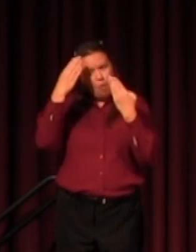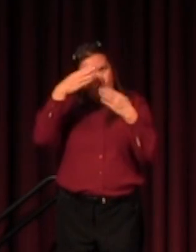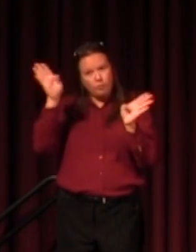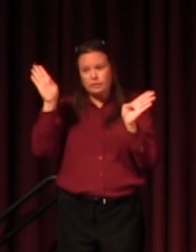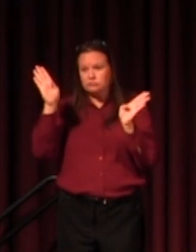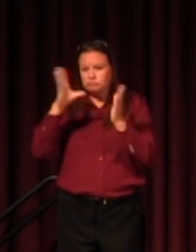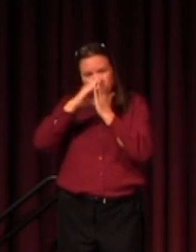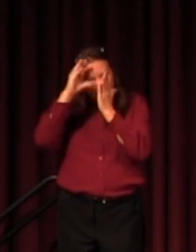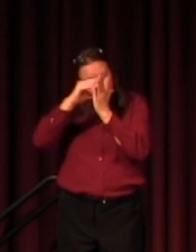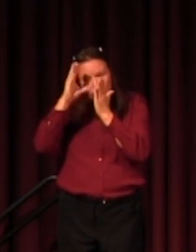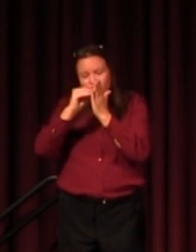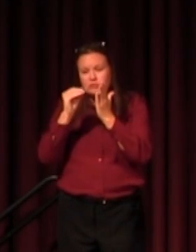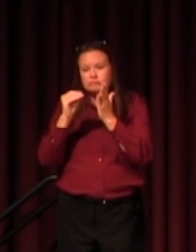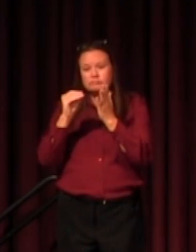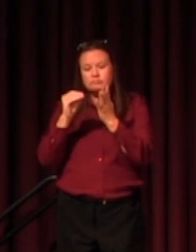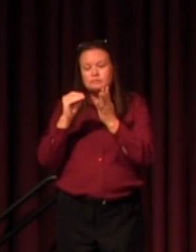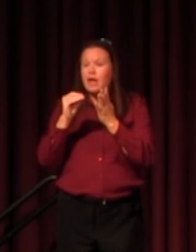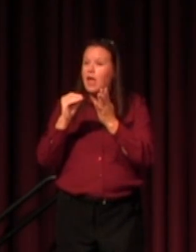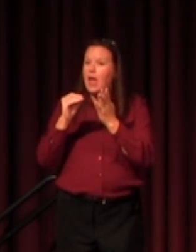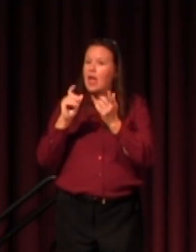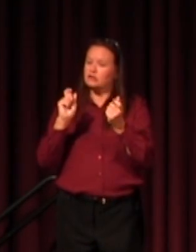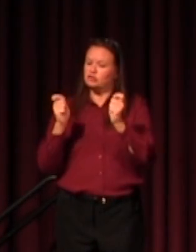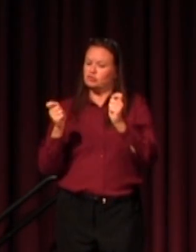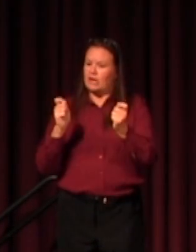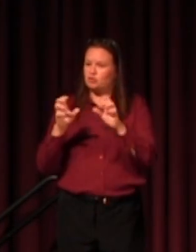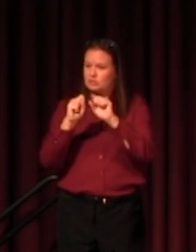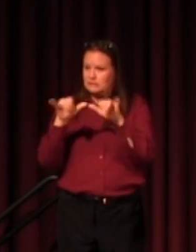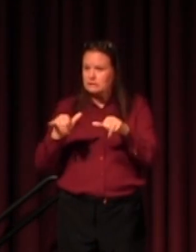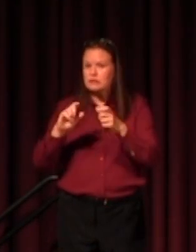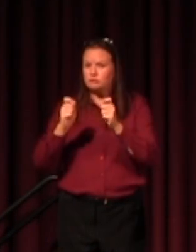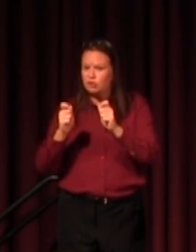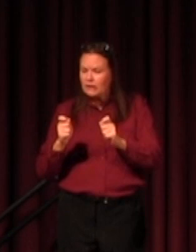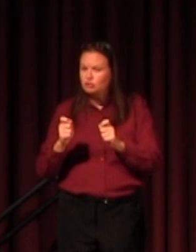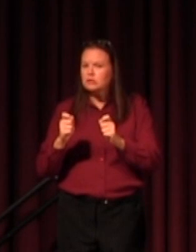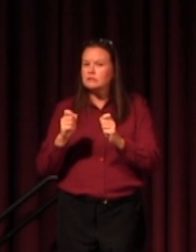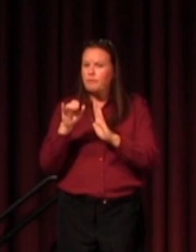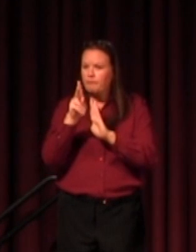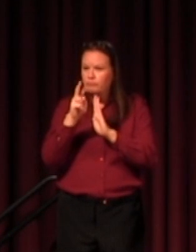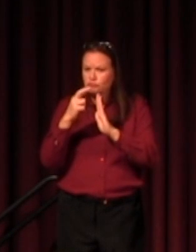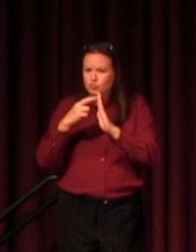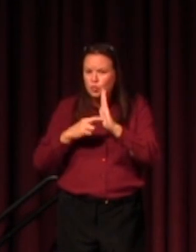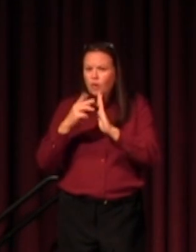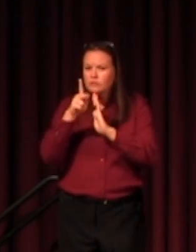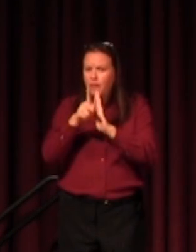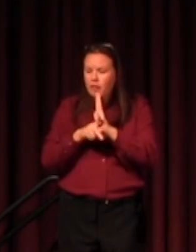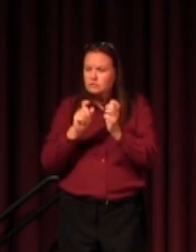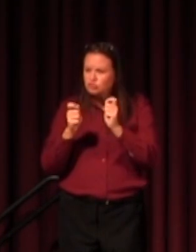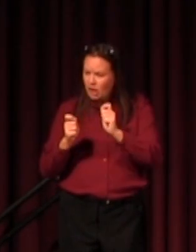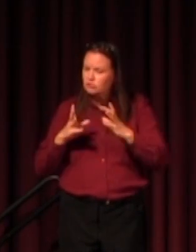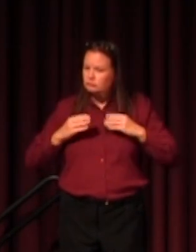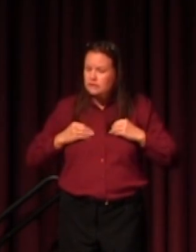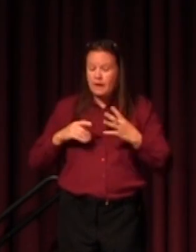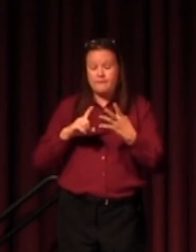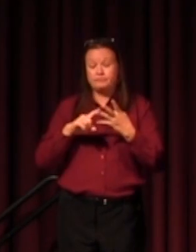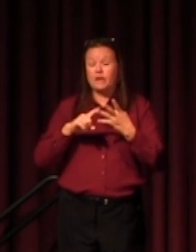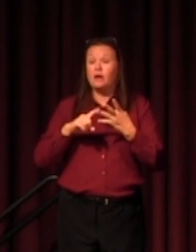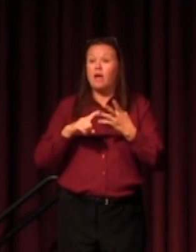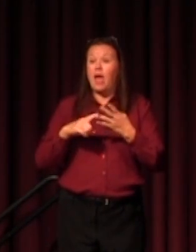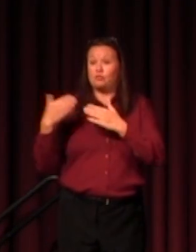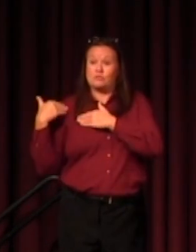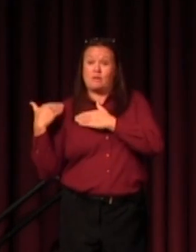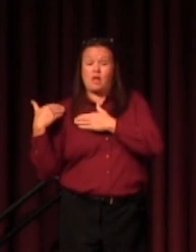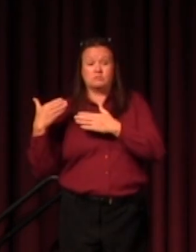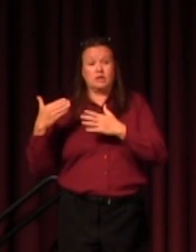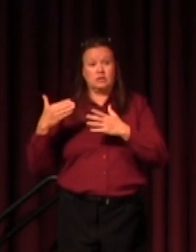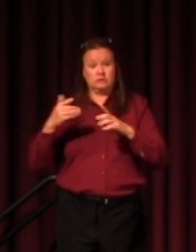learning and adapting, making changes together into the future, having shared accountability to the success of